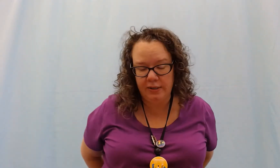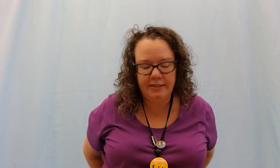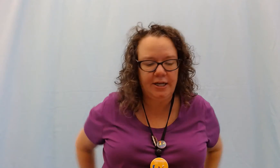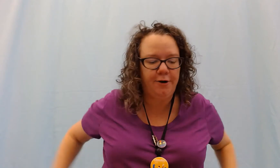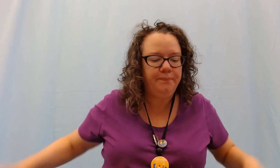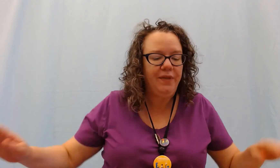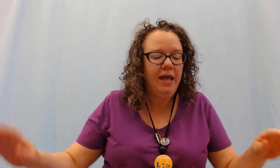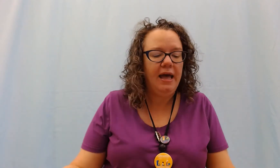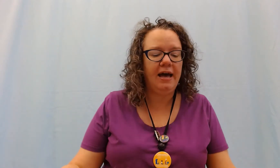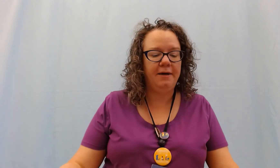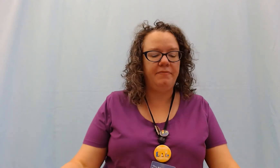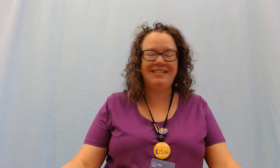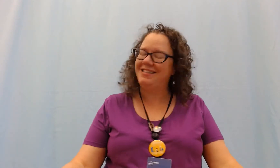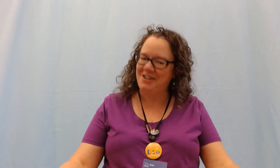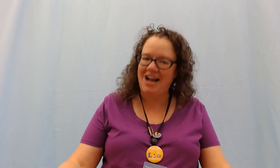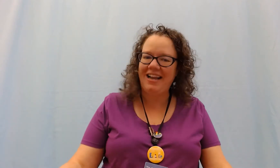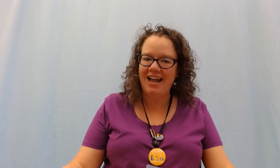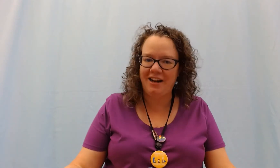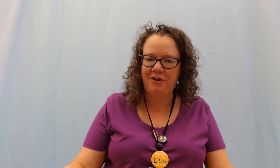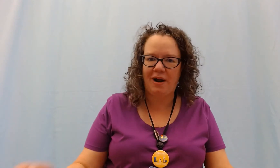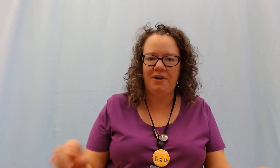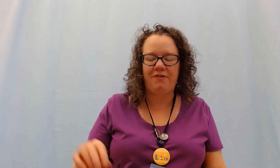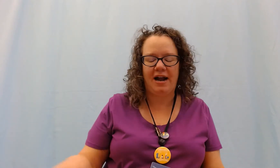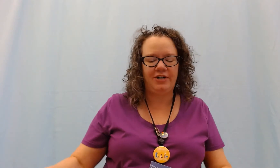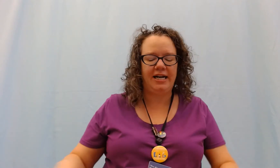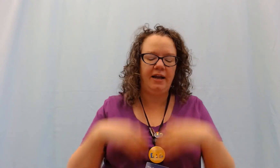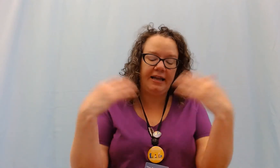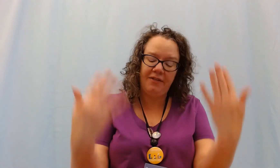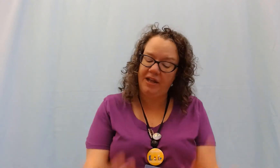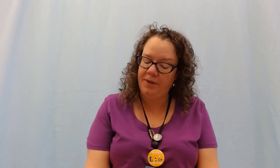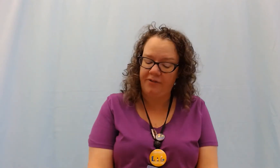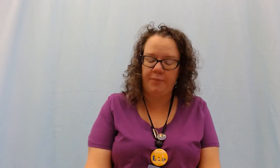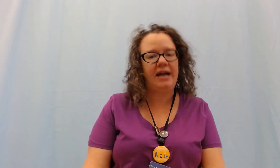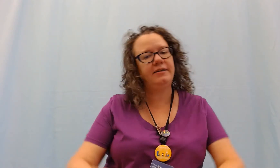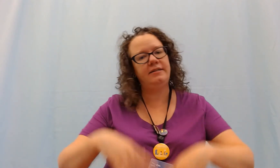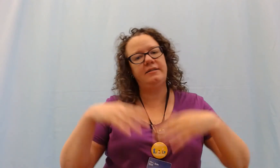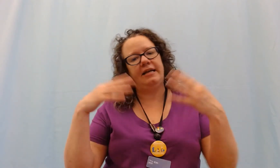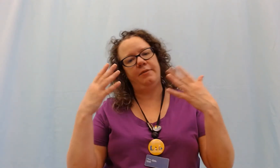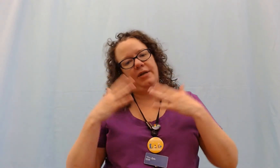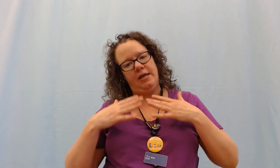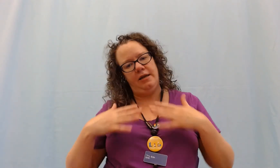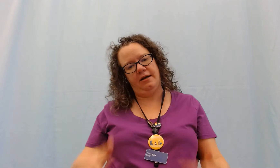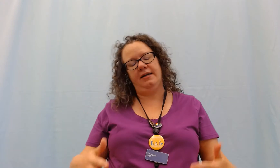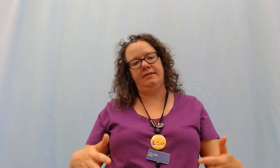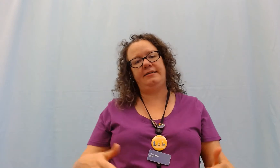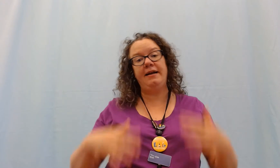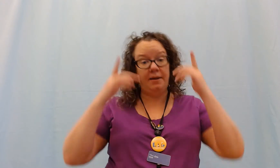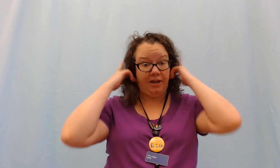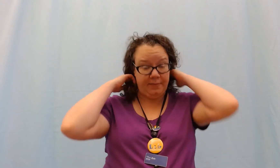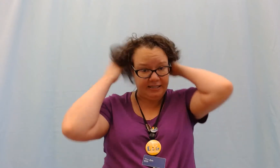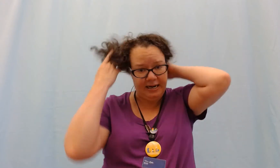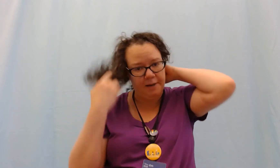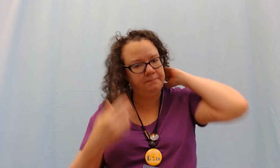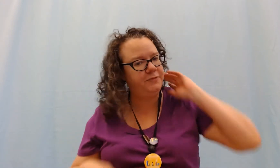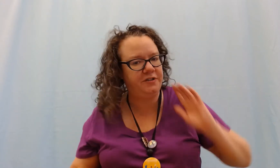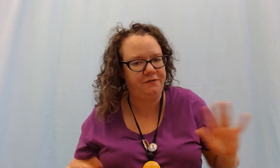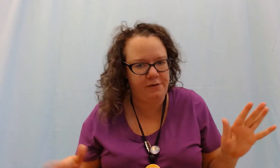So this is, again, another great one for eye tracking. Again, they can be on their backs. They can be standing up. They can be sitting up. Just a fun one to